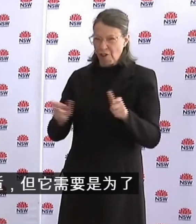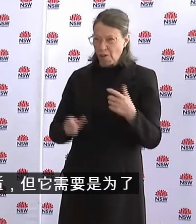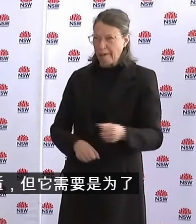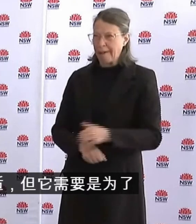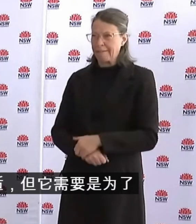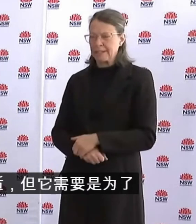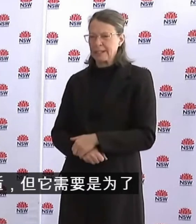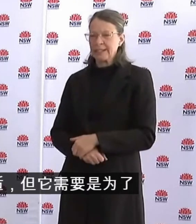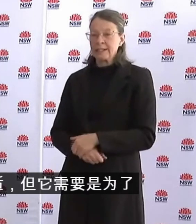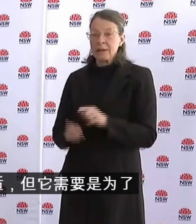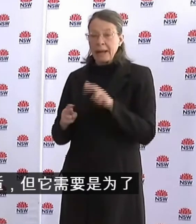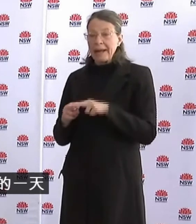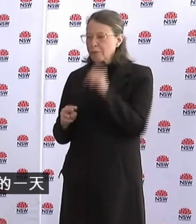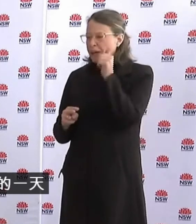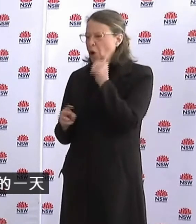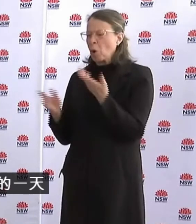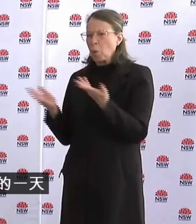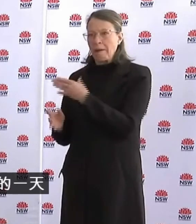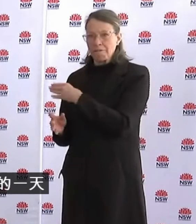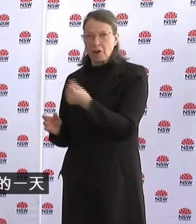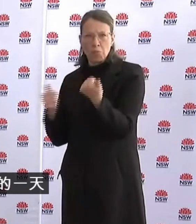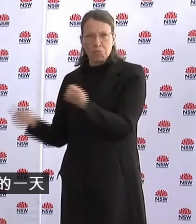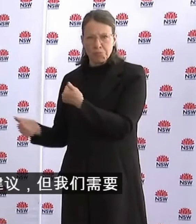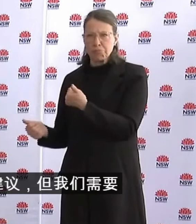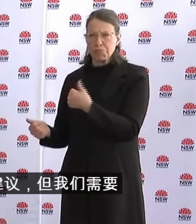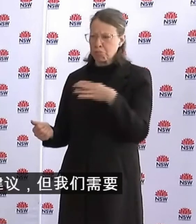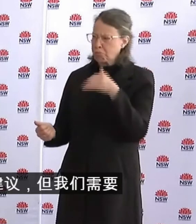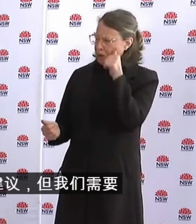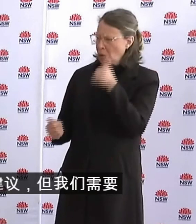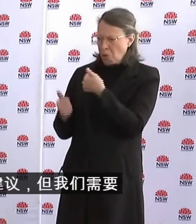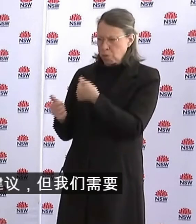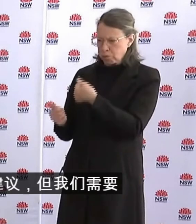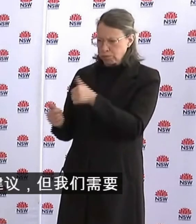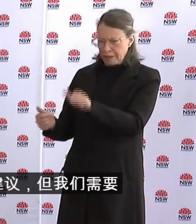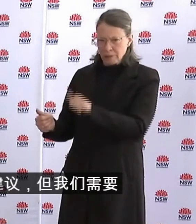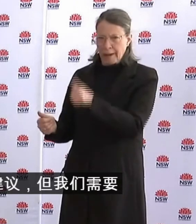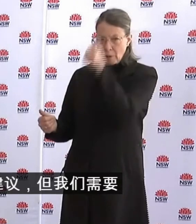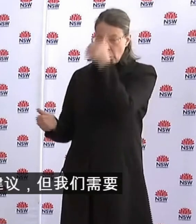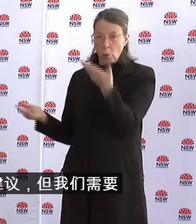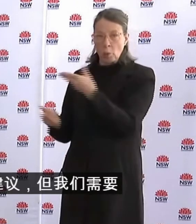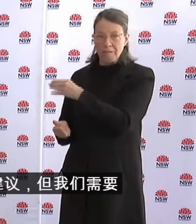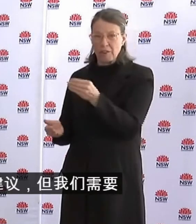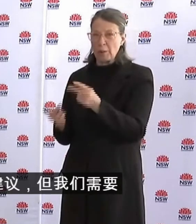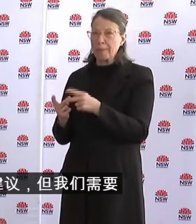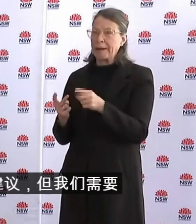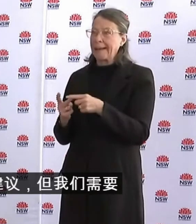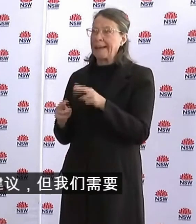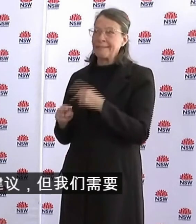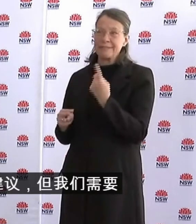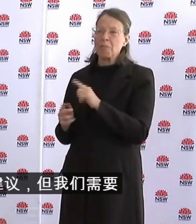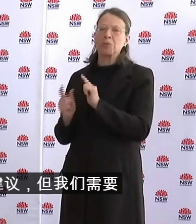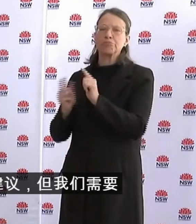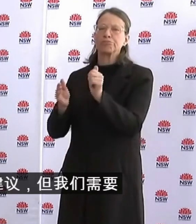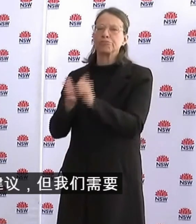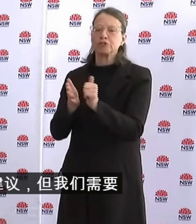even though nothing about this gives you comfort. But it needs to be for a number of days. It won't just be one day you get 5 cases, bang. Well, obviously, that will rely